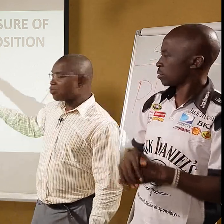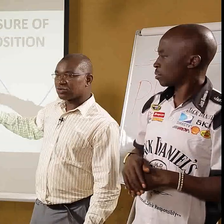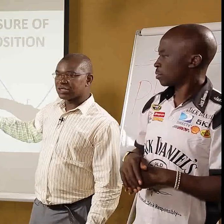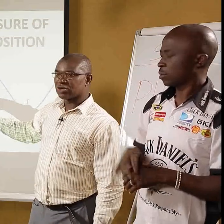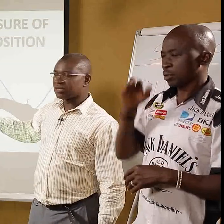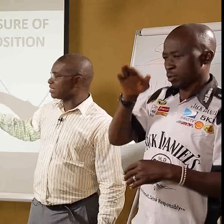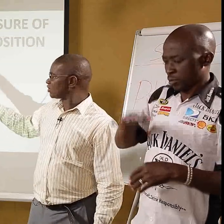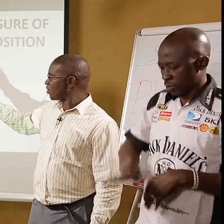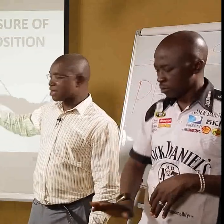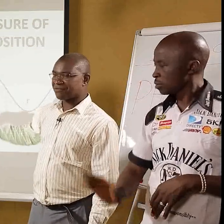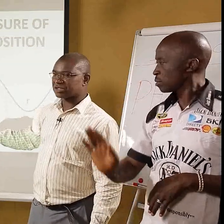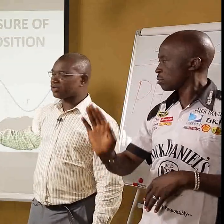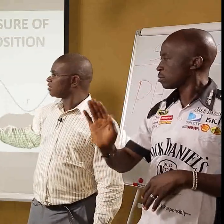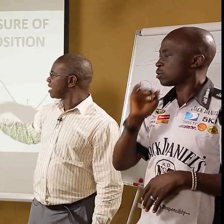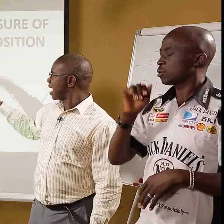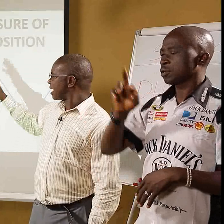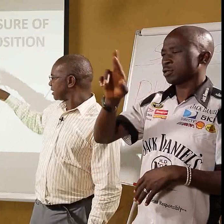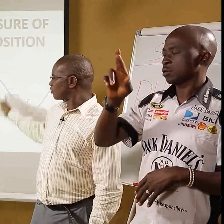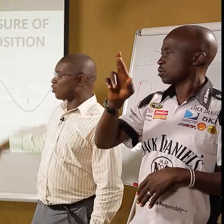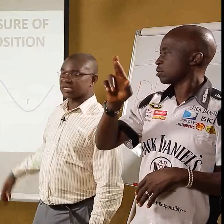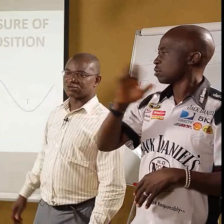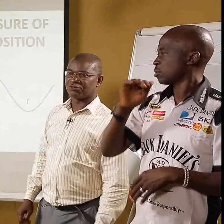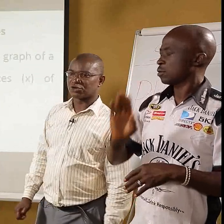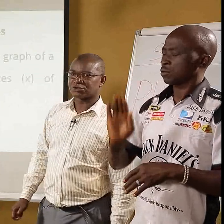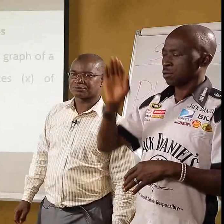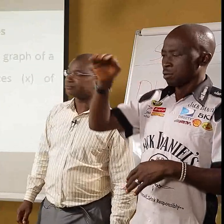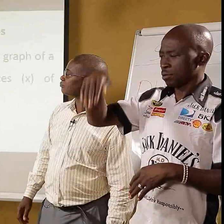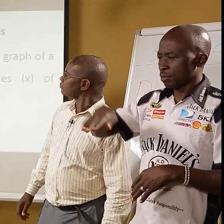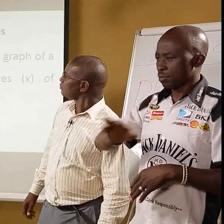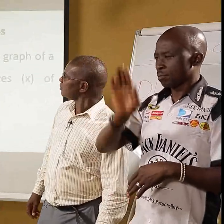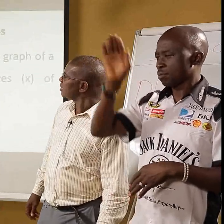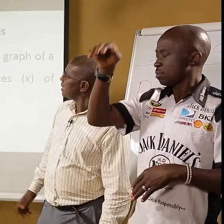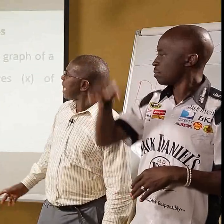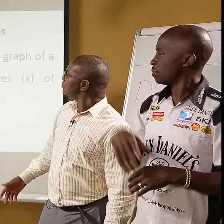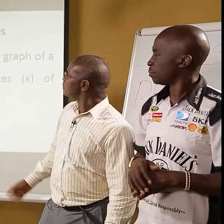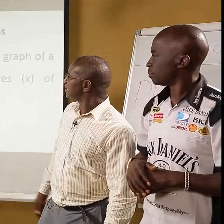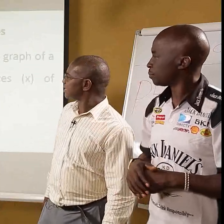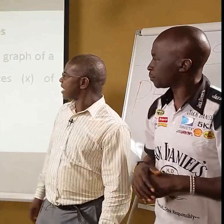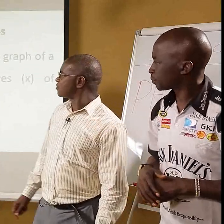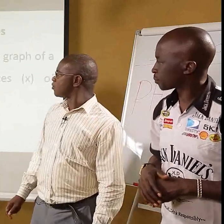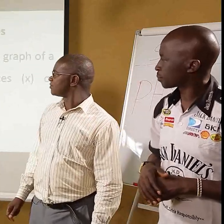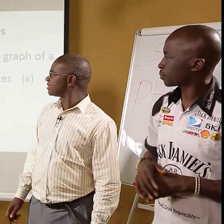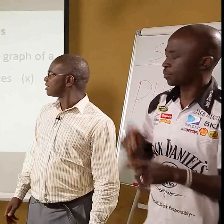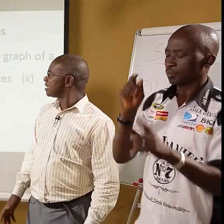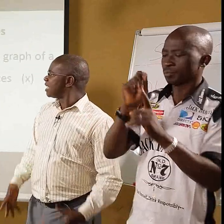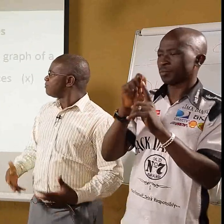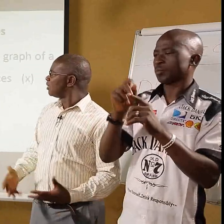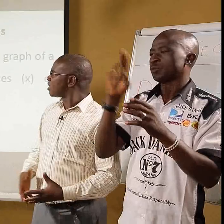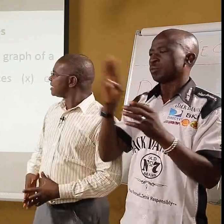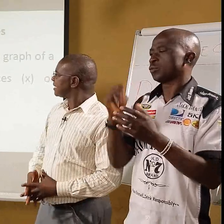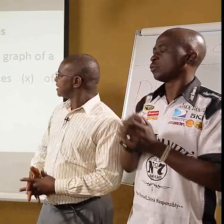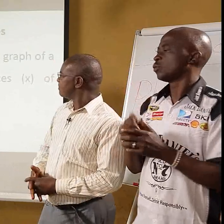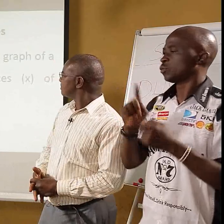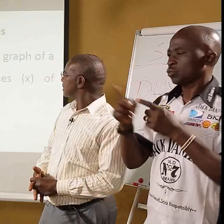The downward region is your rarefaction, and so on and so forth. Term used in describing waves.